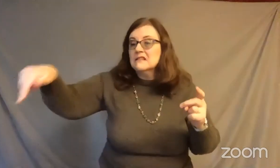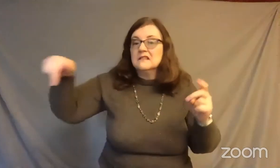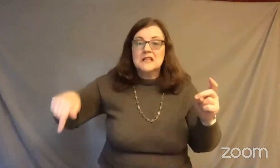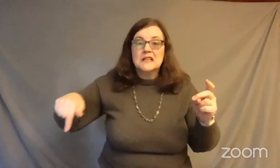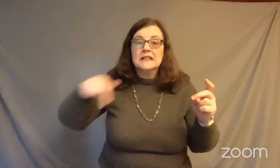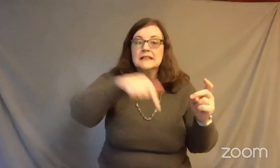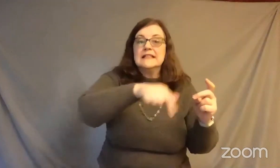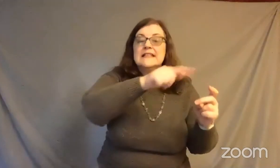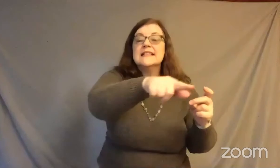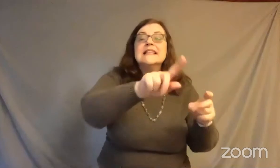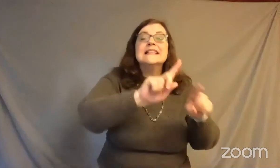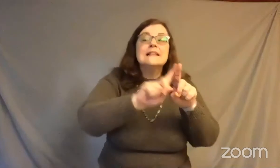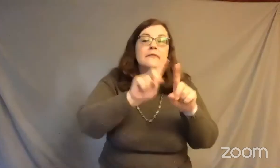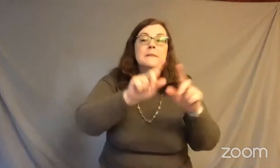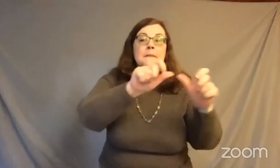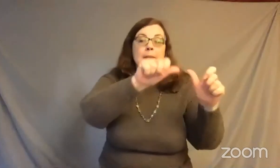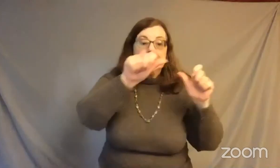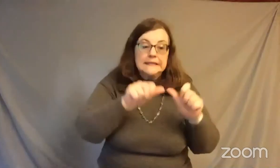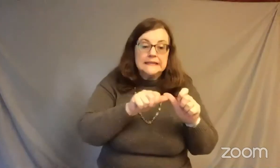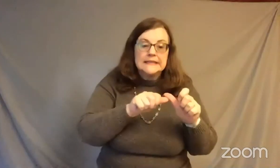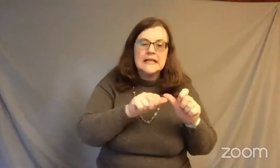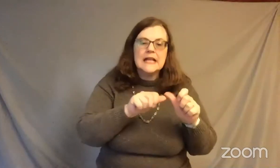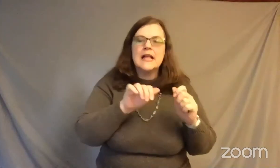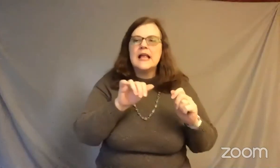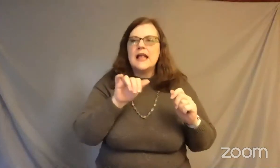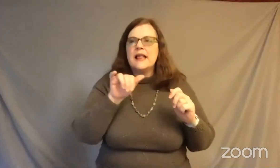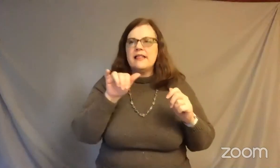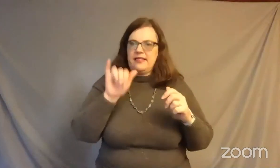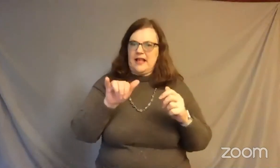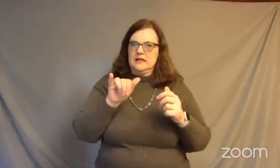is indicated in space, to move from here to there or from there to here.